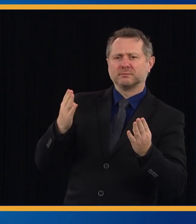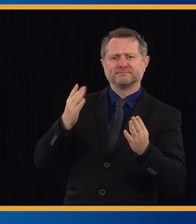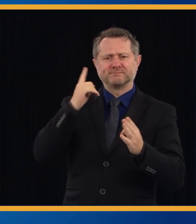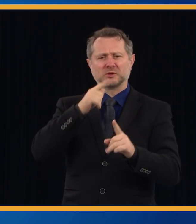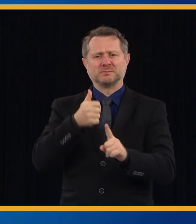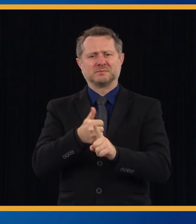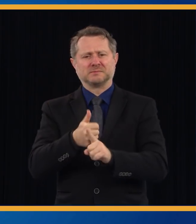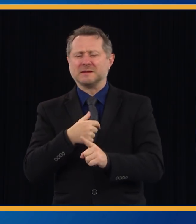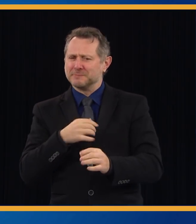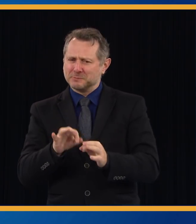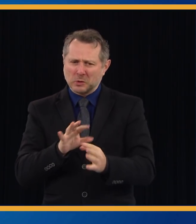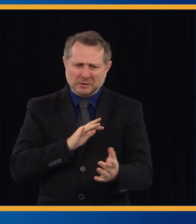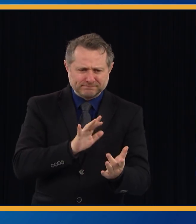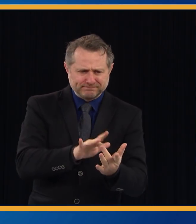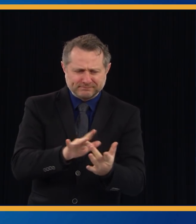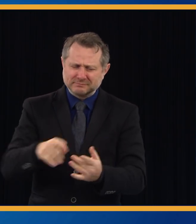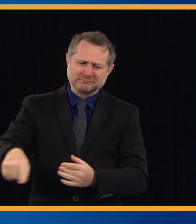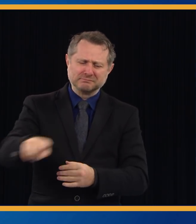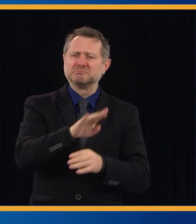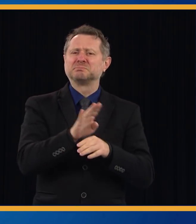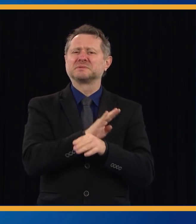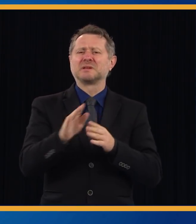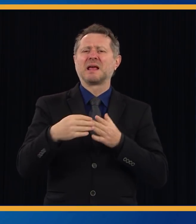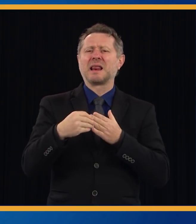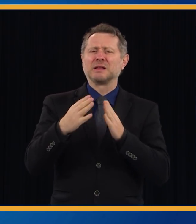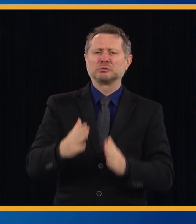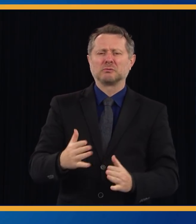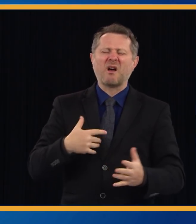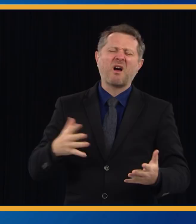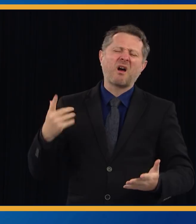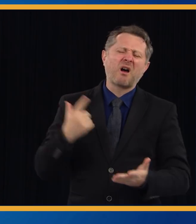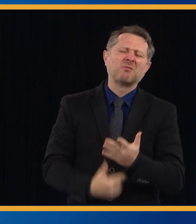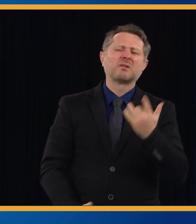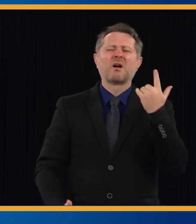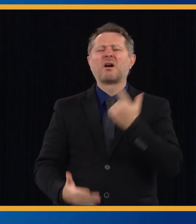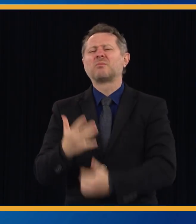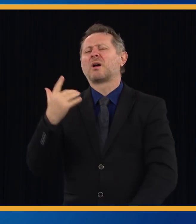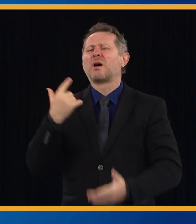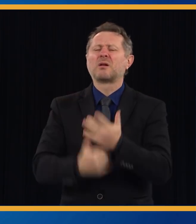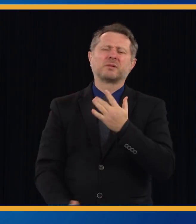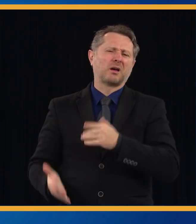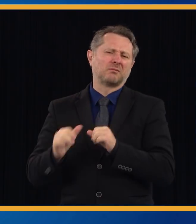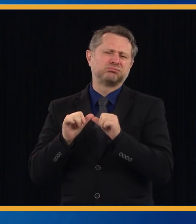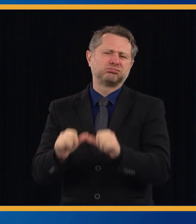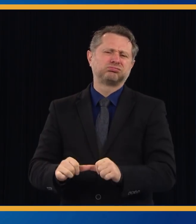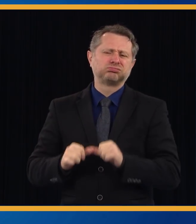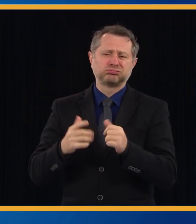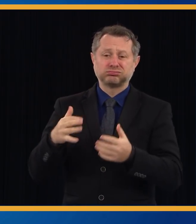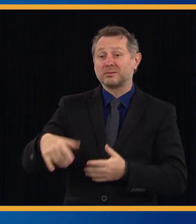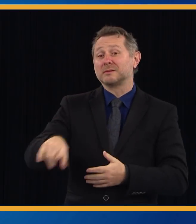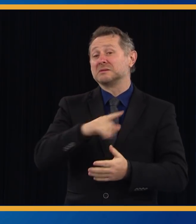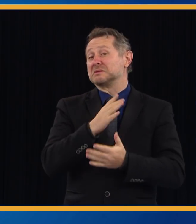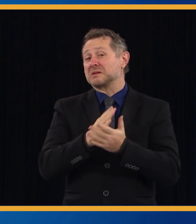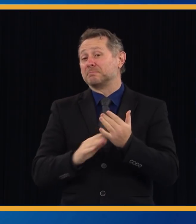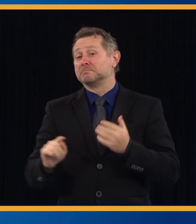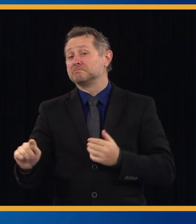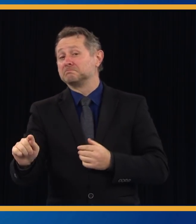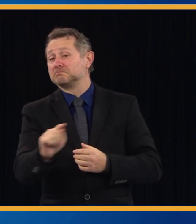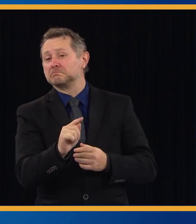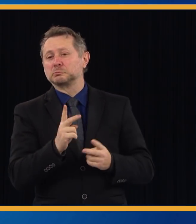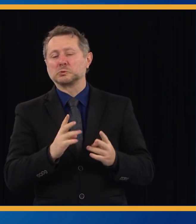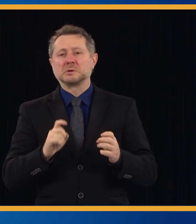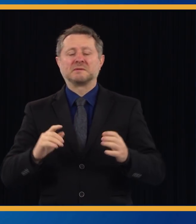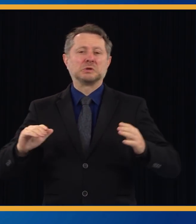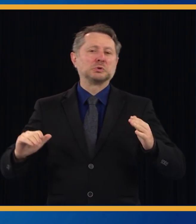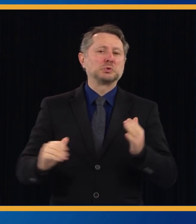leaders across the state. But some people even need a new economic model.